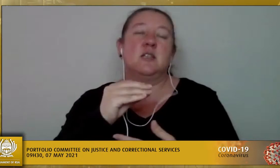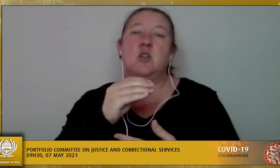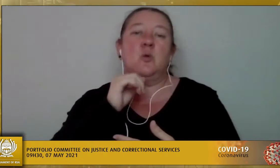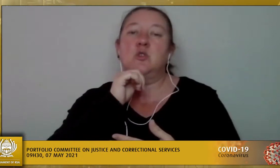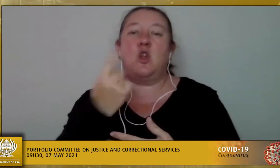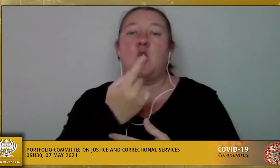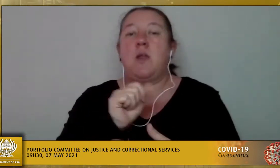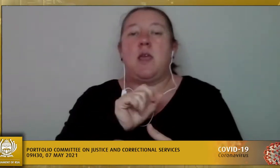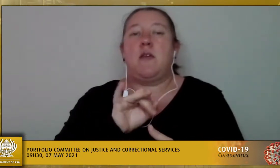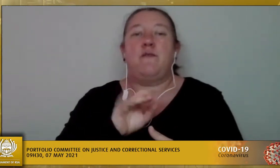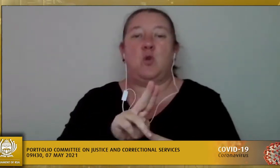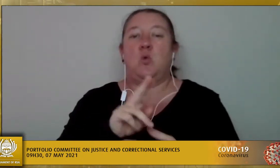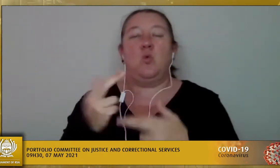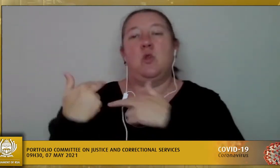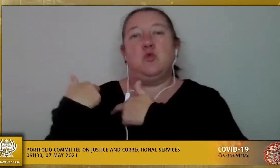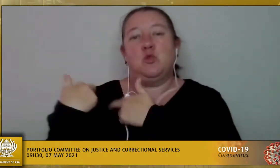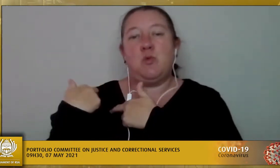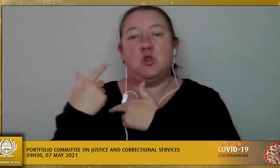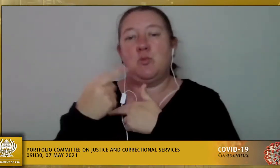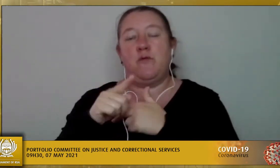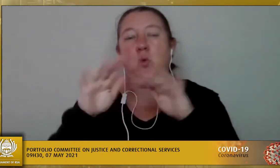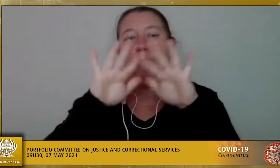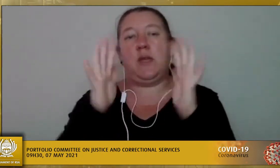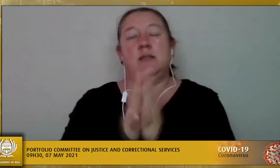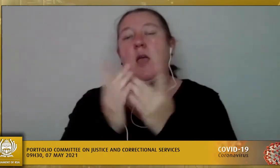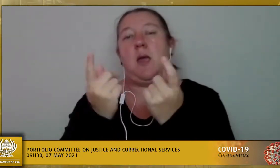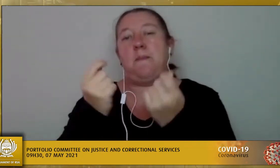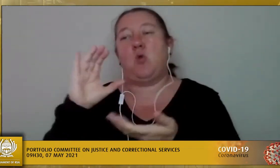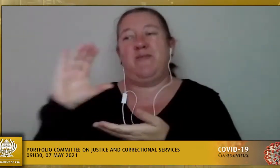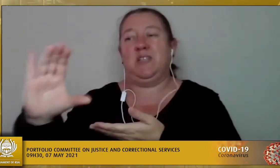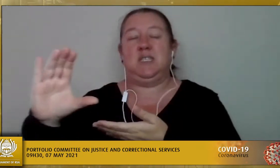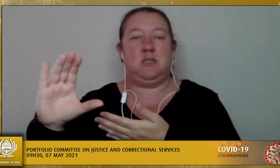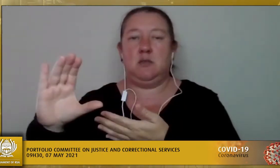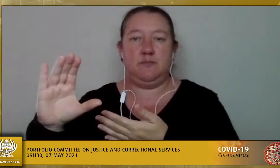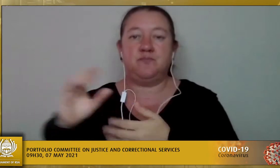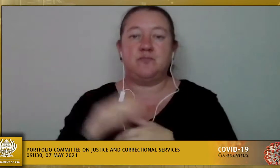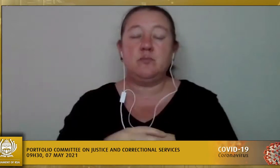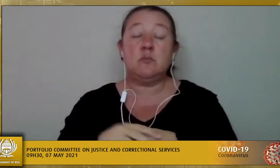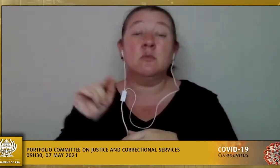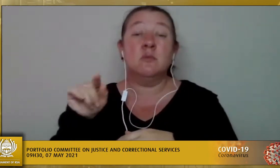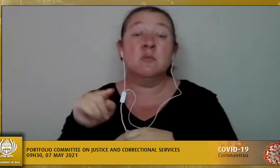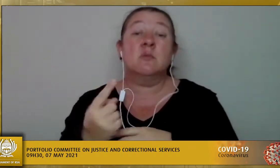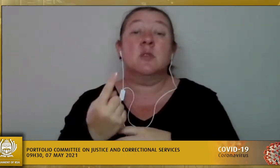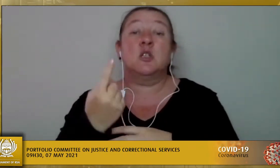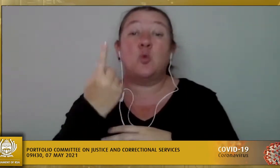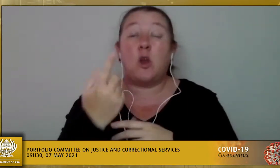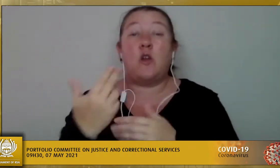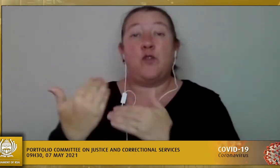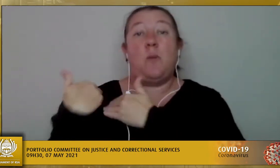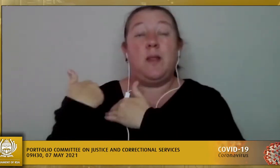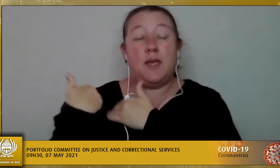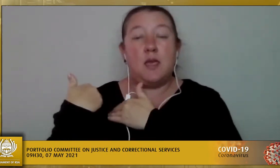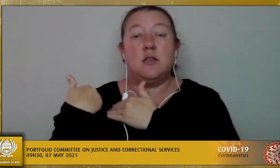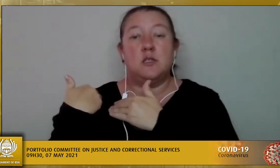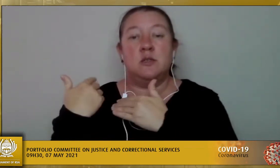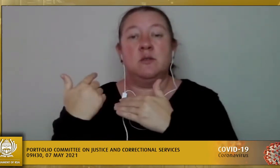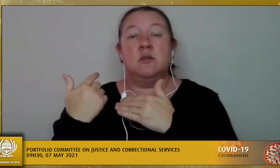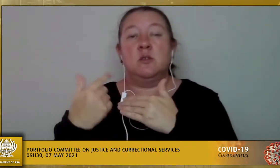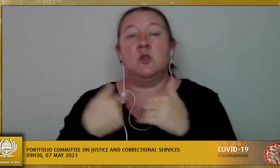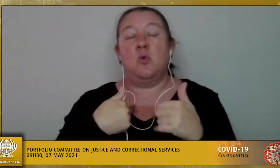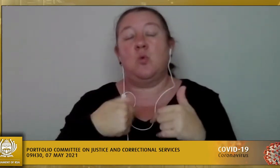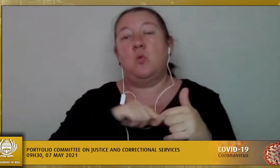AFU that's responsible for for the entire amount this is one of the obligations that we we